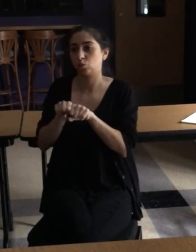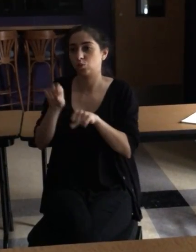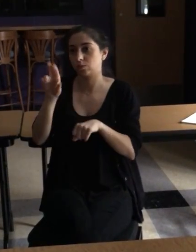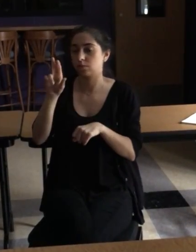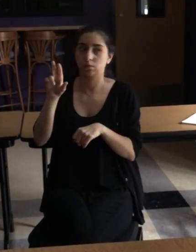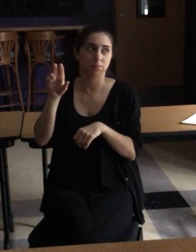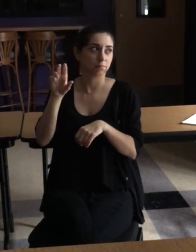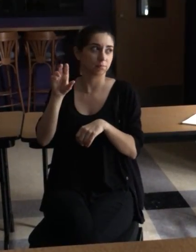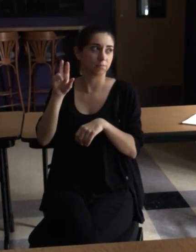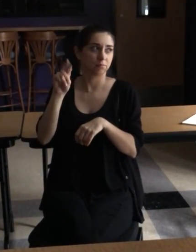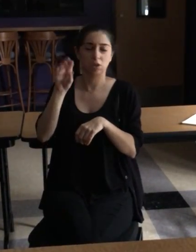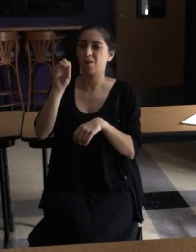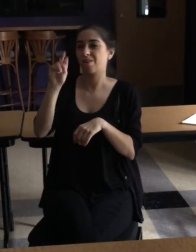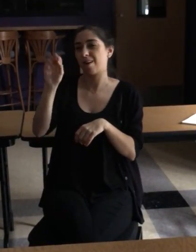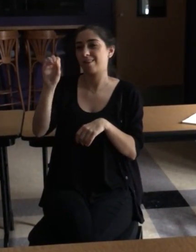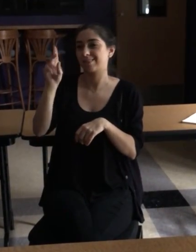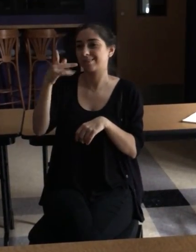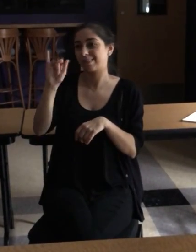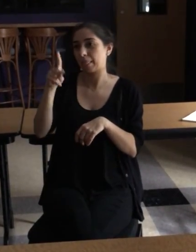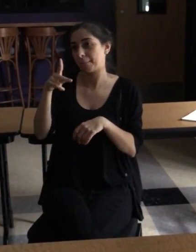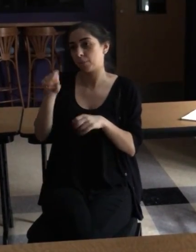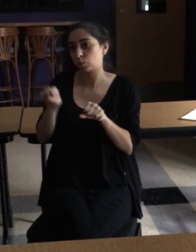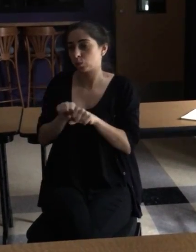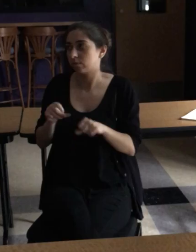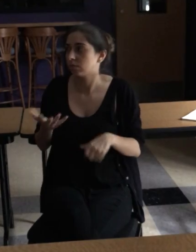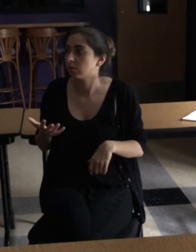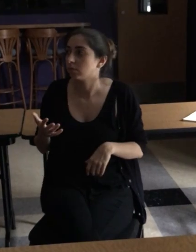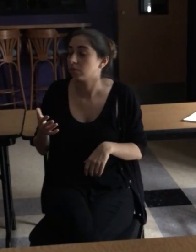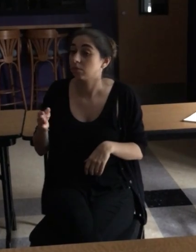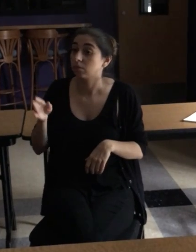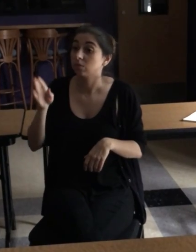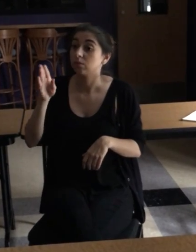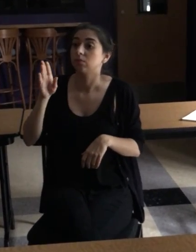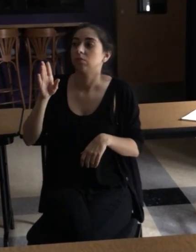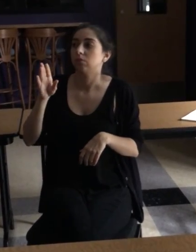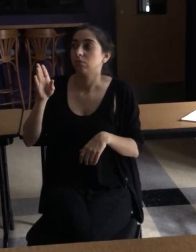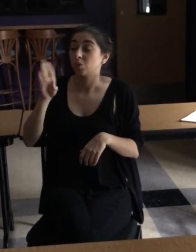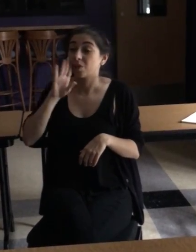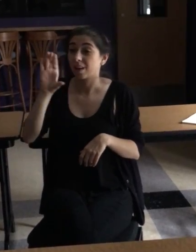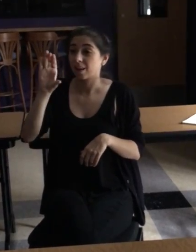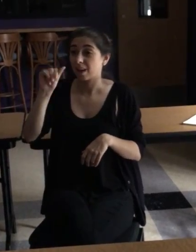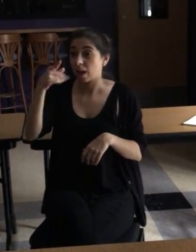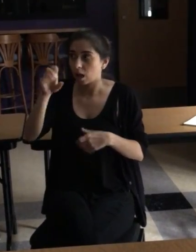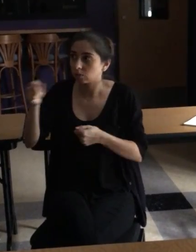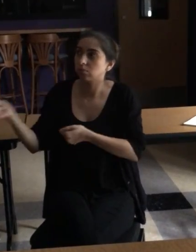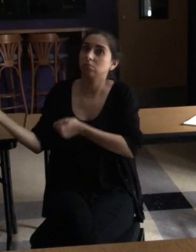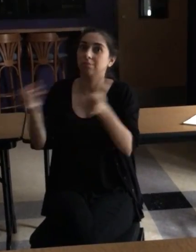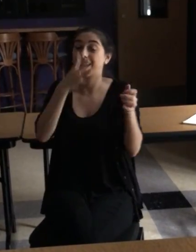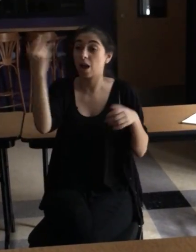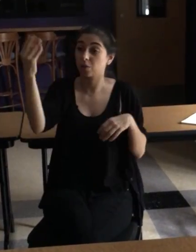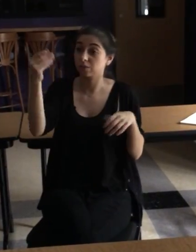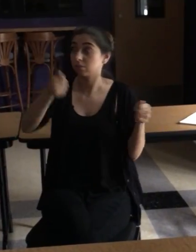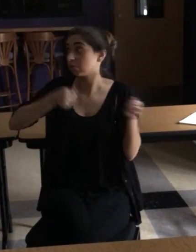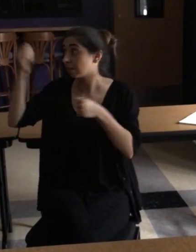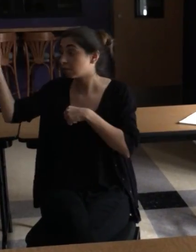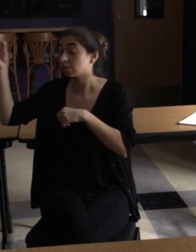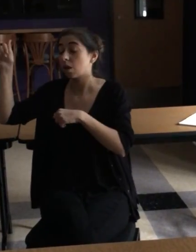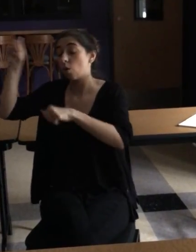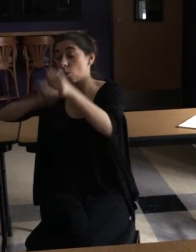be power washing stuff. We'll unload the cages, drag the cage outside, scrub the cage down, bring it back